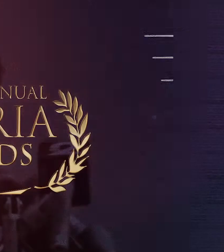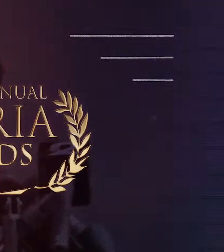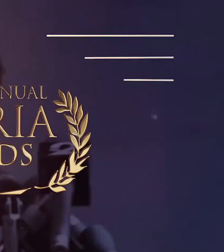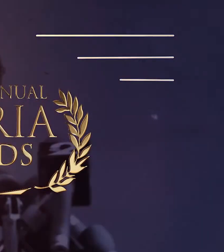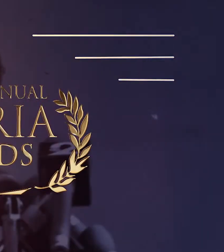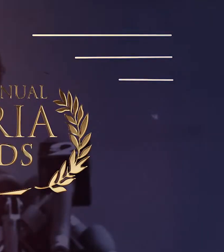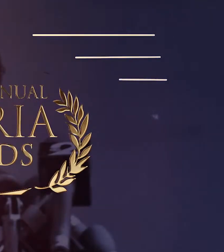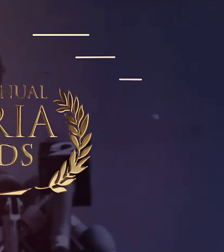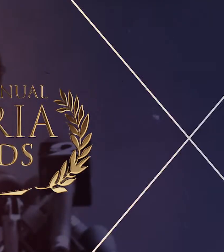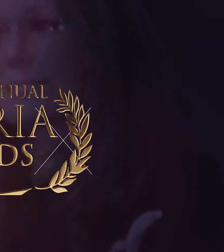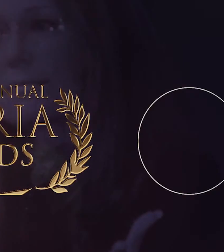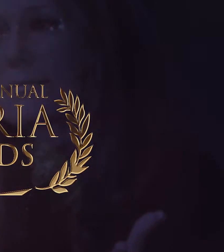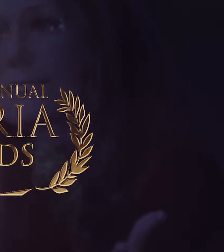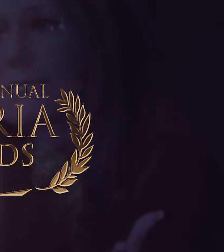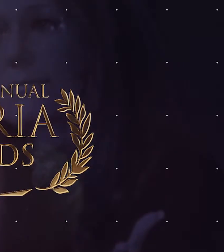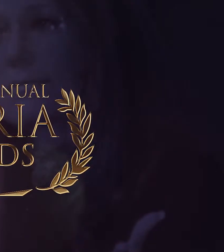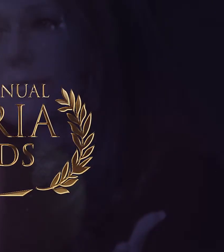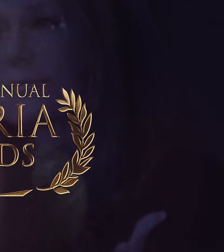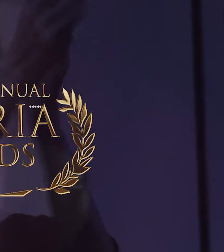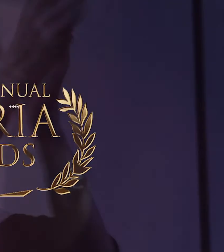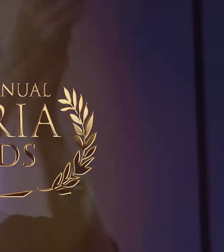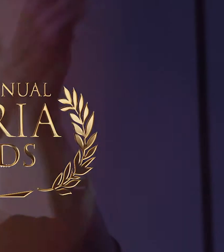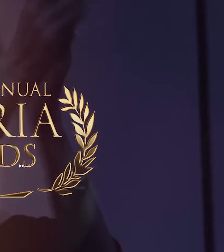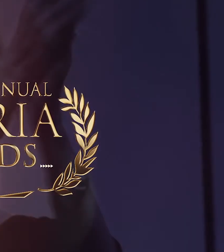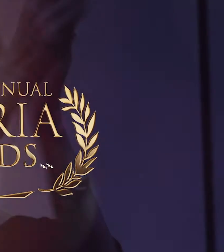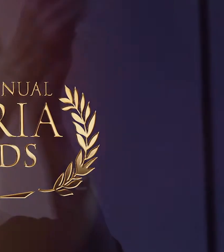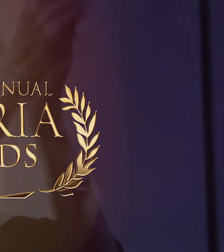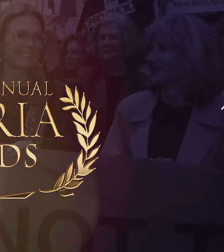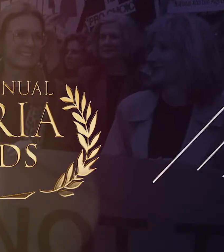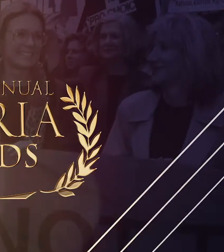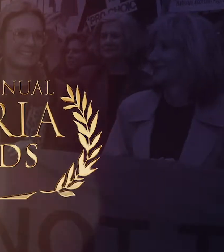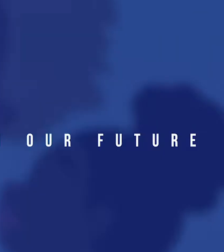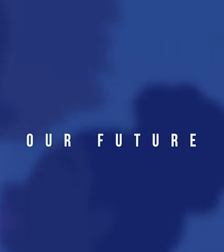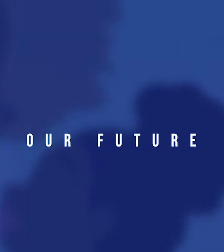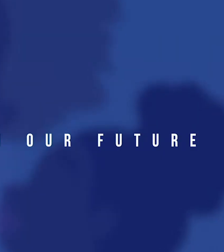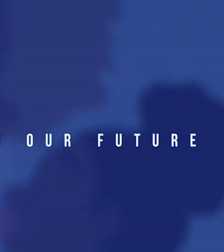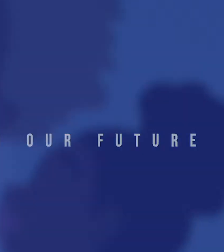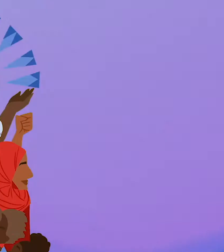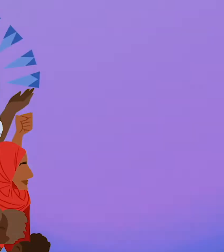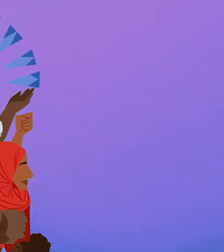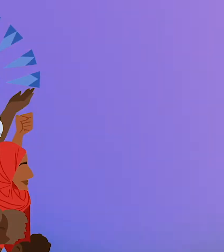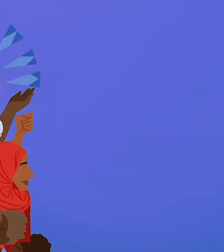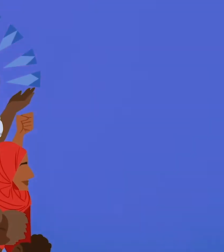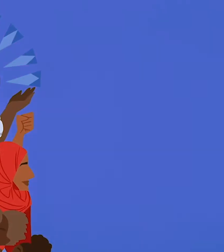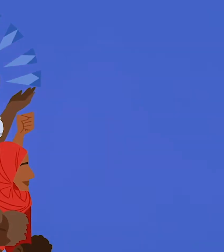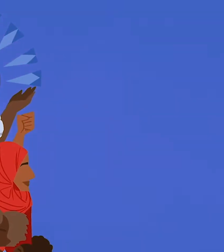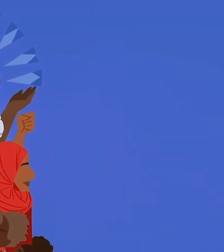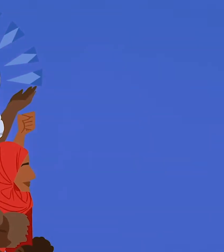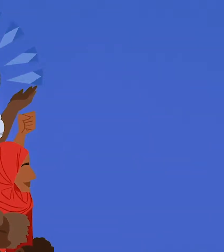now welcome to the stage co-founding mother of the Ms. Foundation for Women, Gloria Steinem.